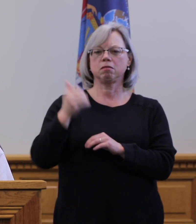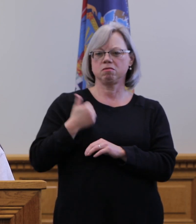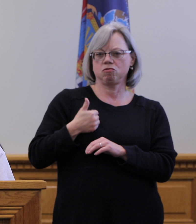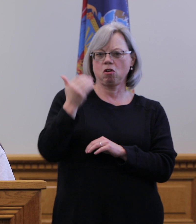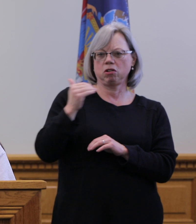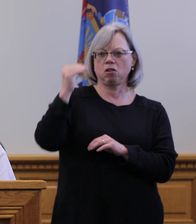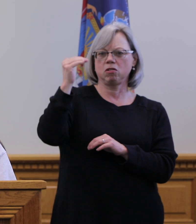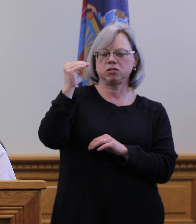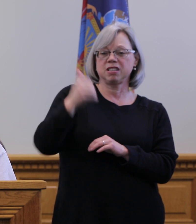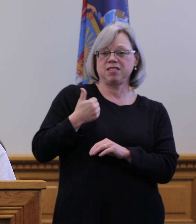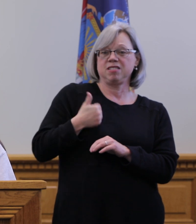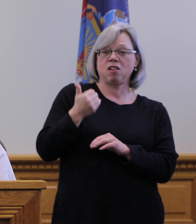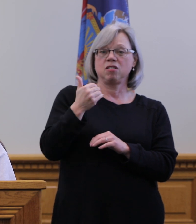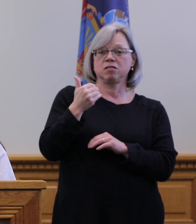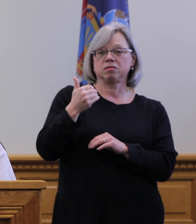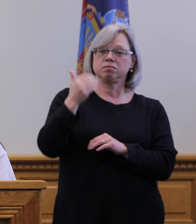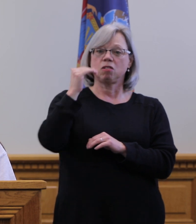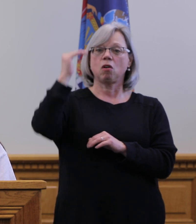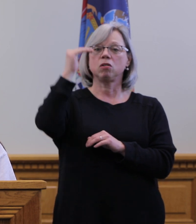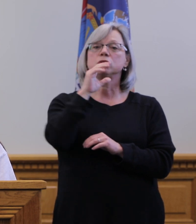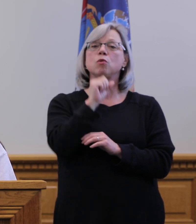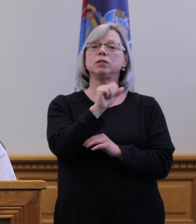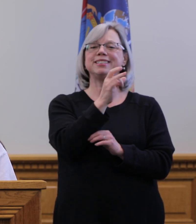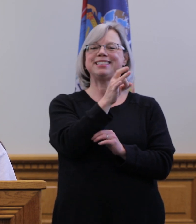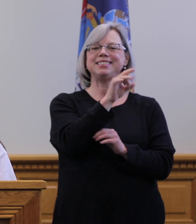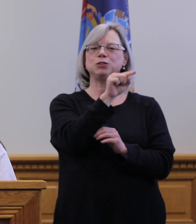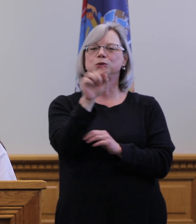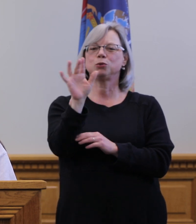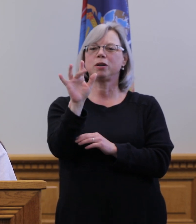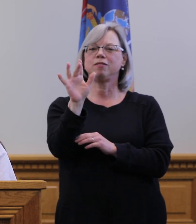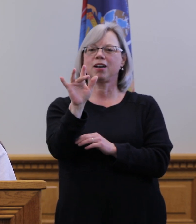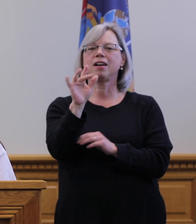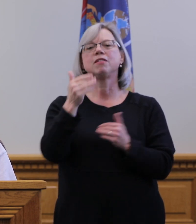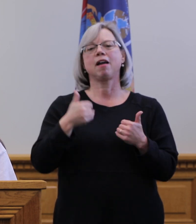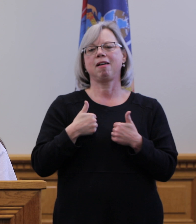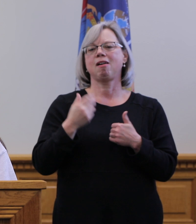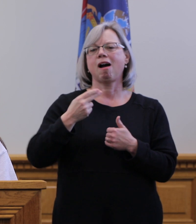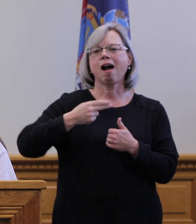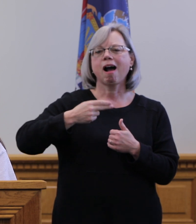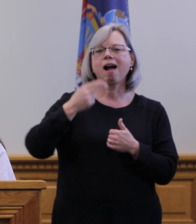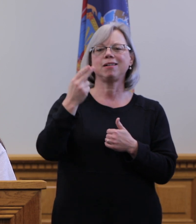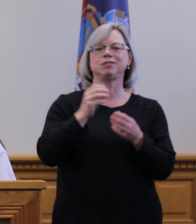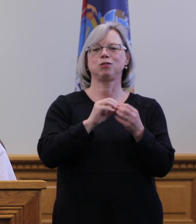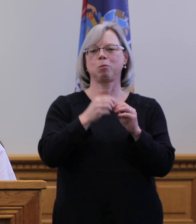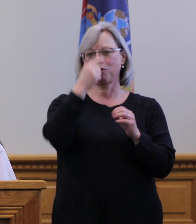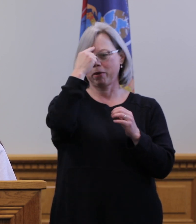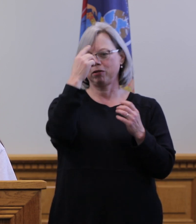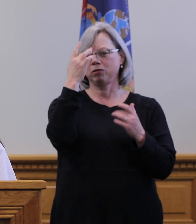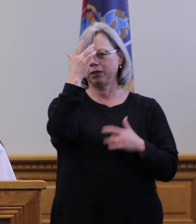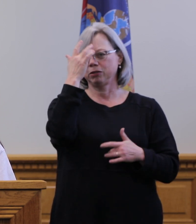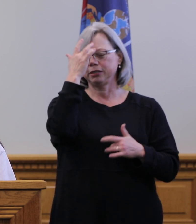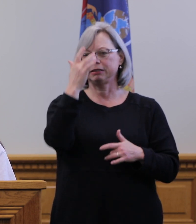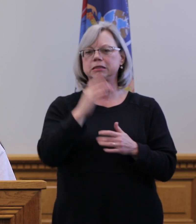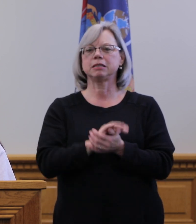to 25 years had the highest prevalence of AMI, 29.4%. compared to adults aged